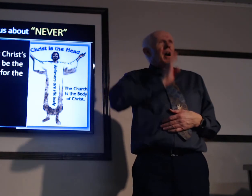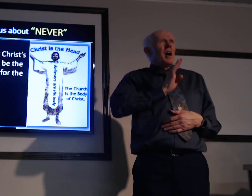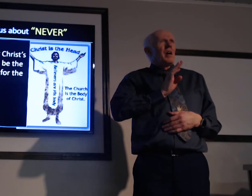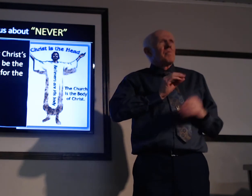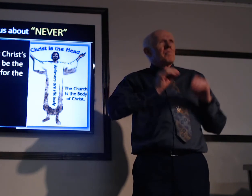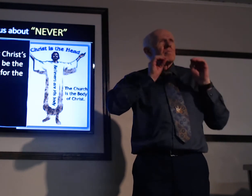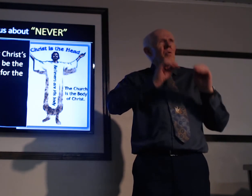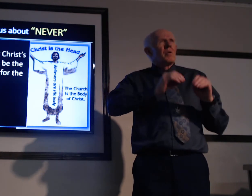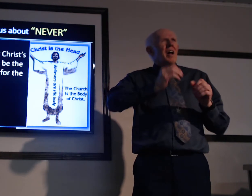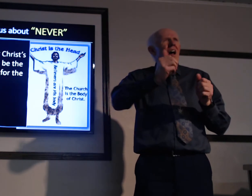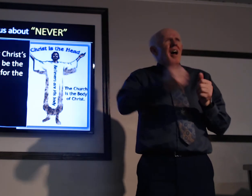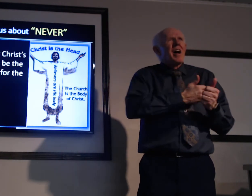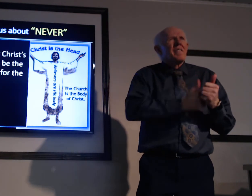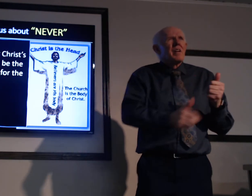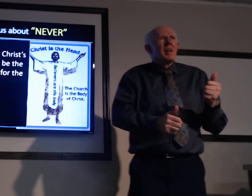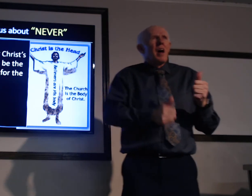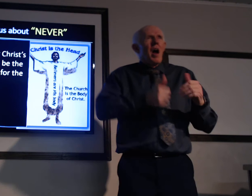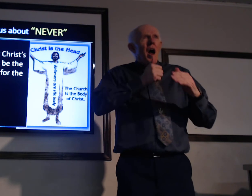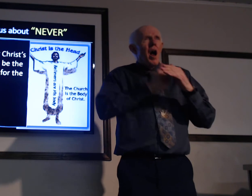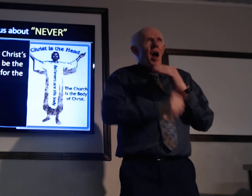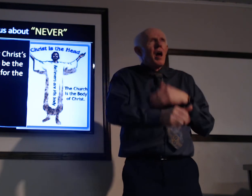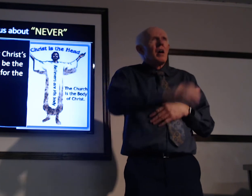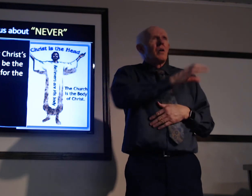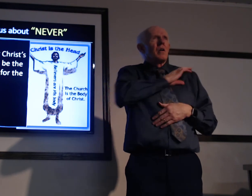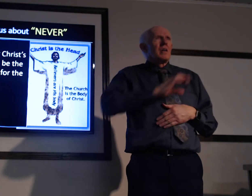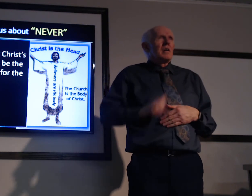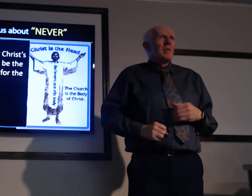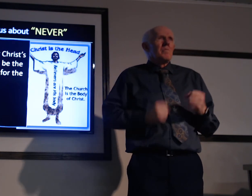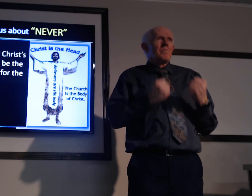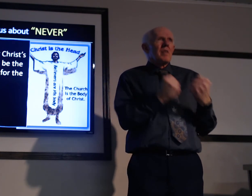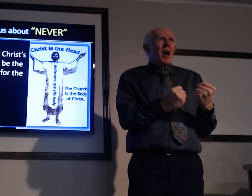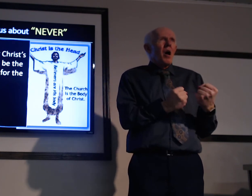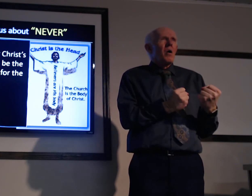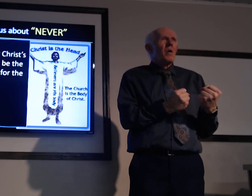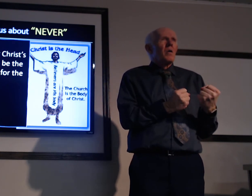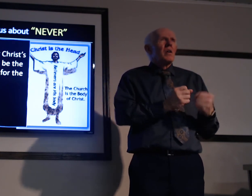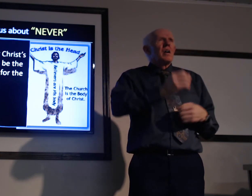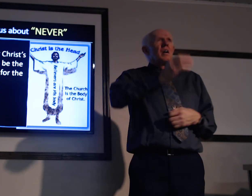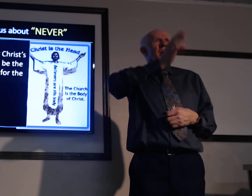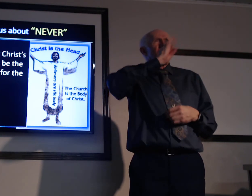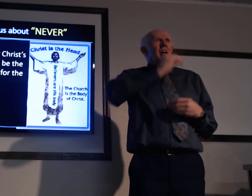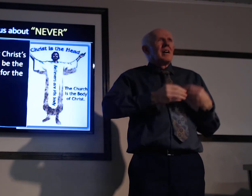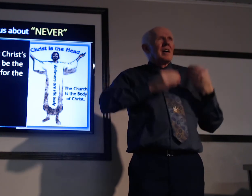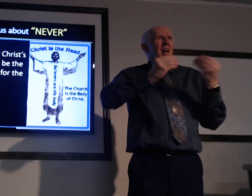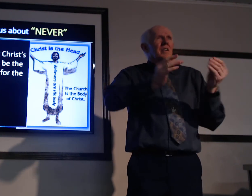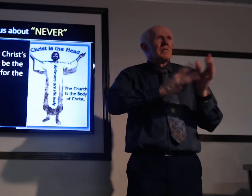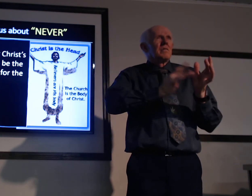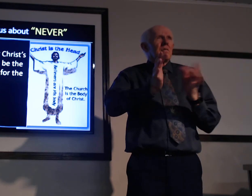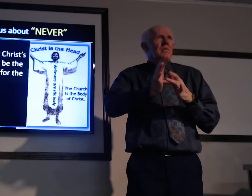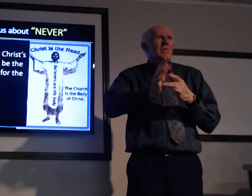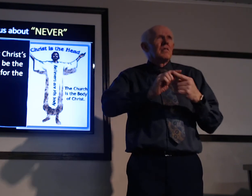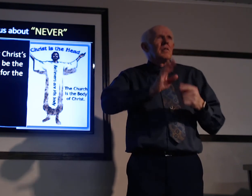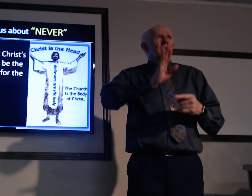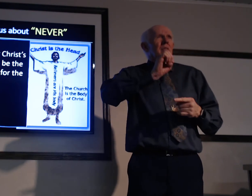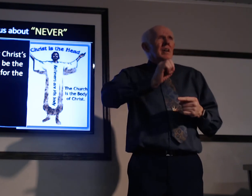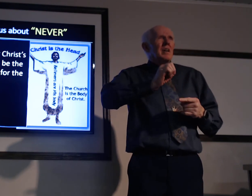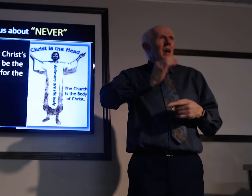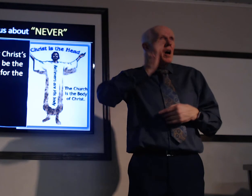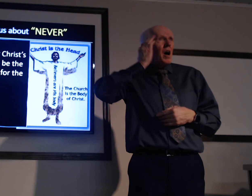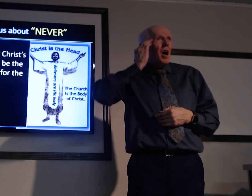God put everything under Christ's power. And God gave him to be